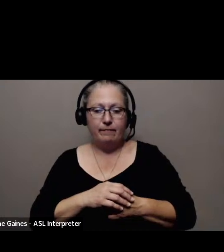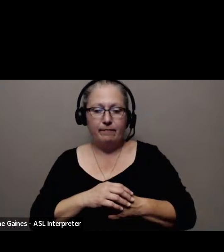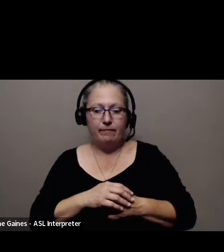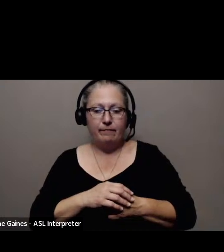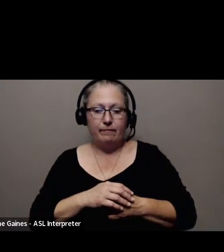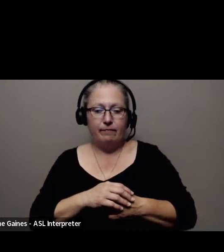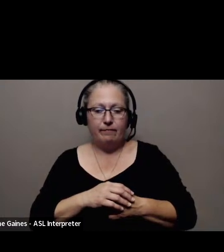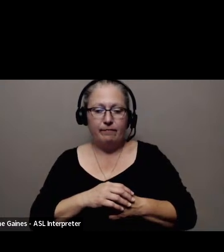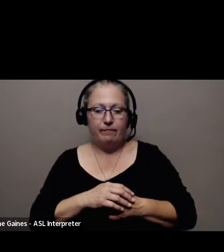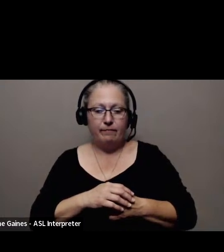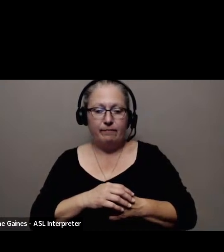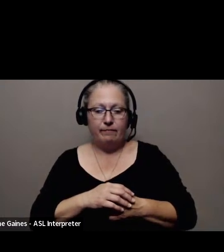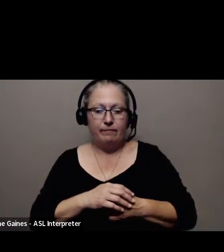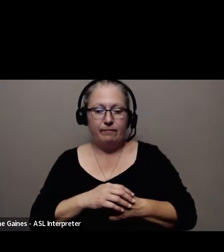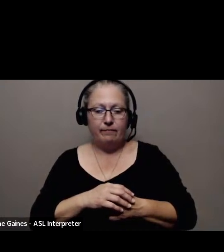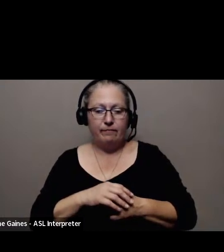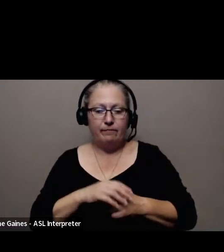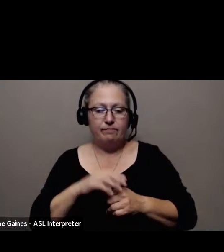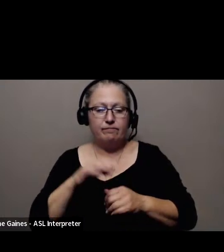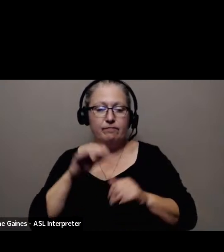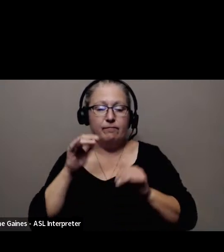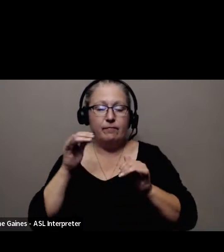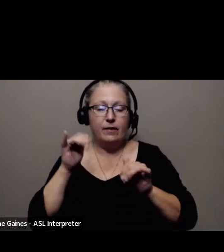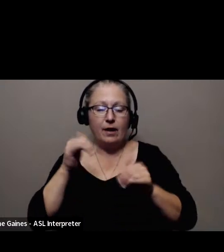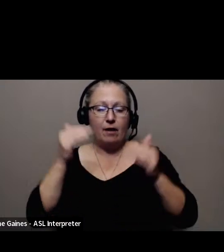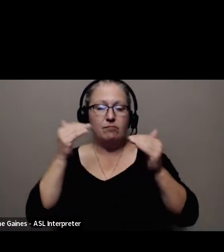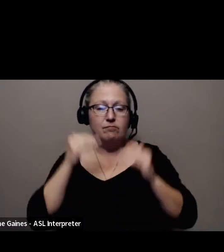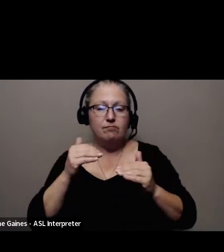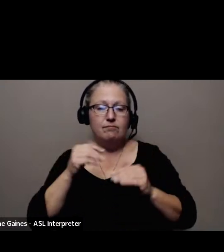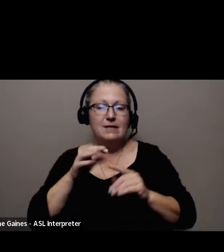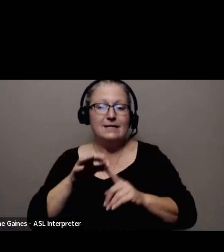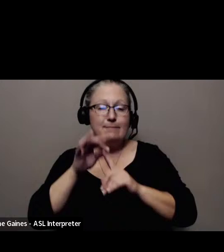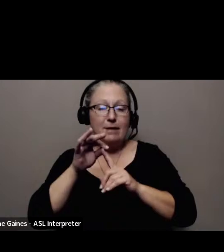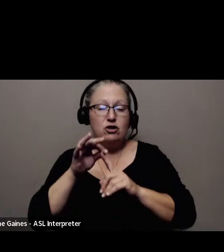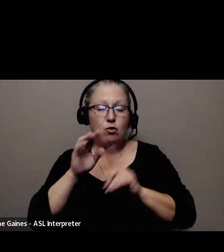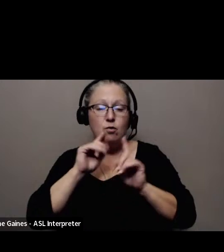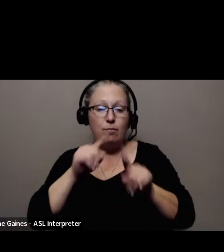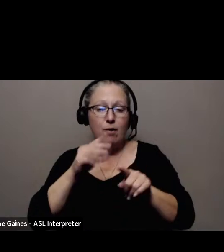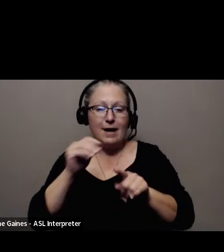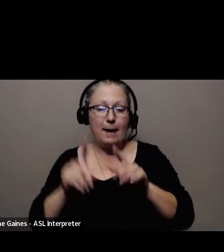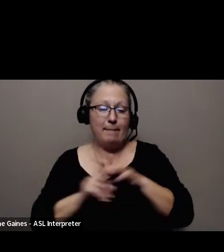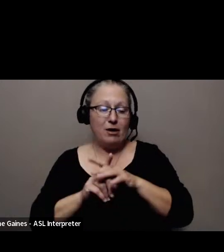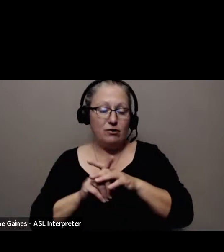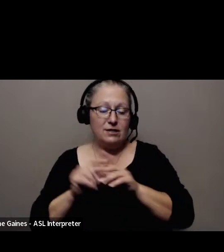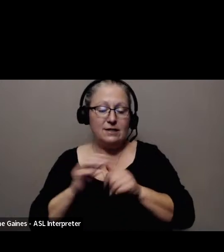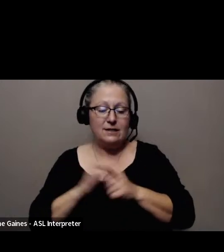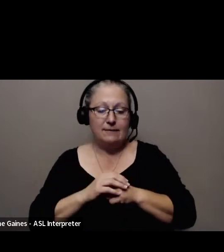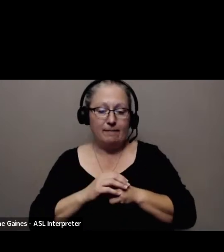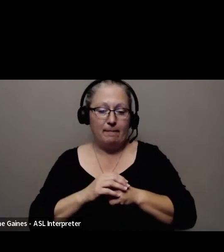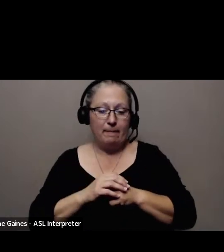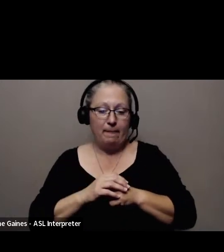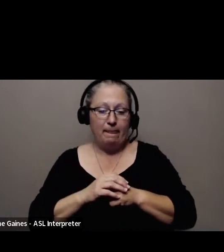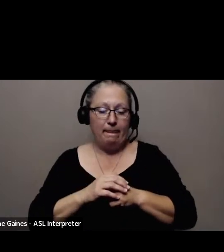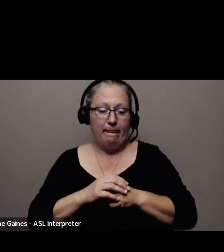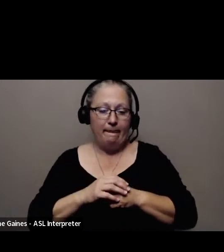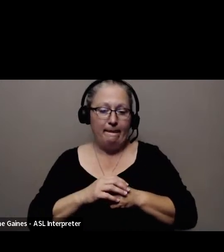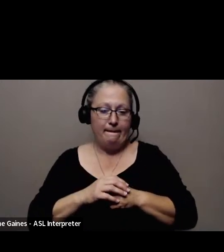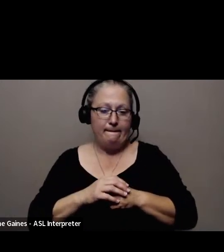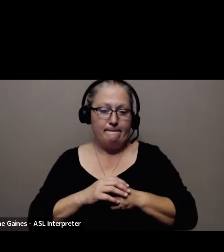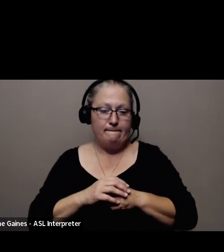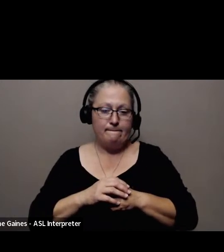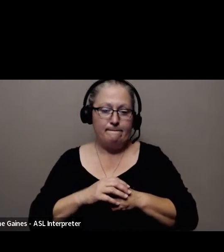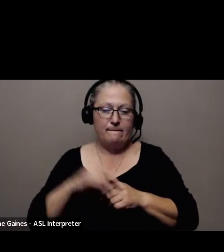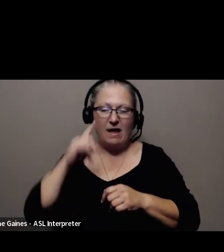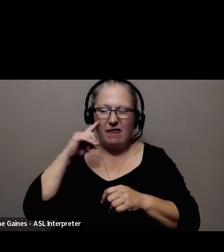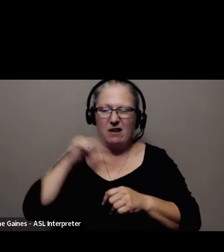Back to the agenda. Great. Now going on to special reports and appearances. I think I'm going to